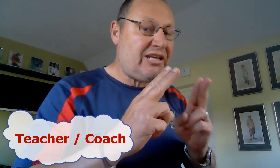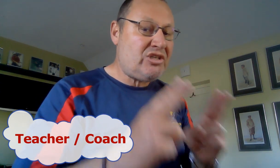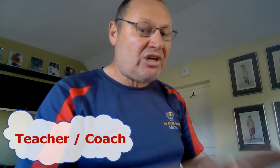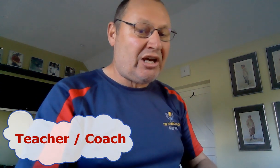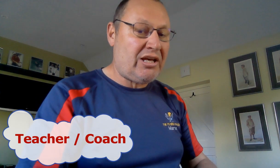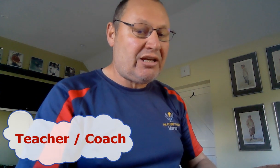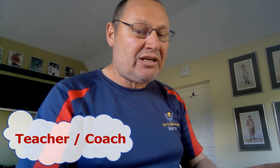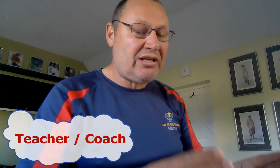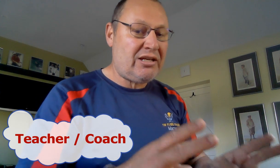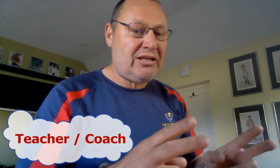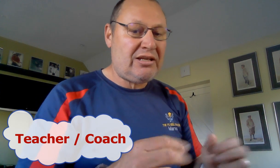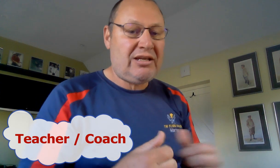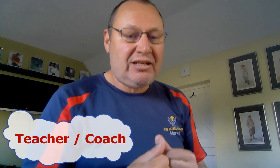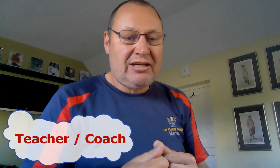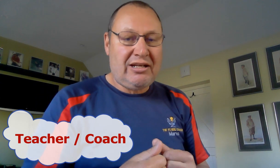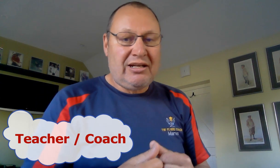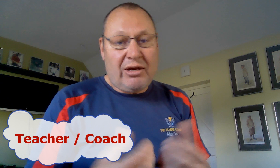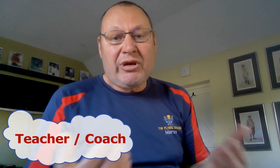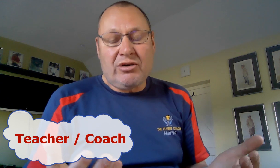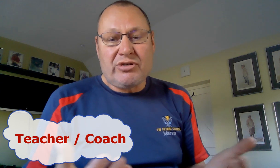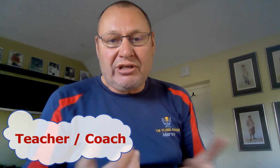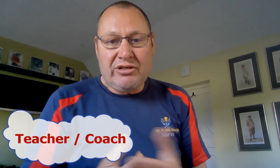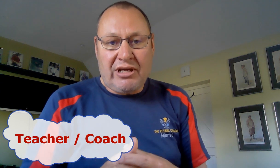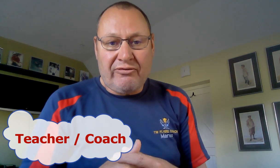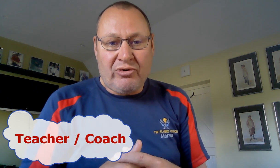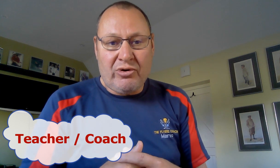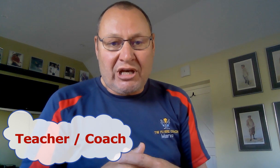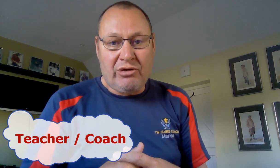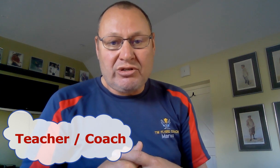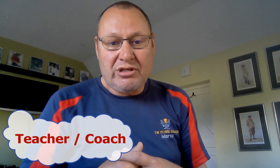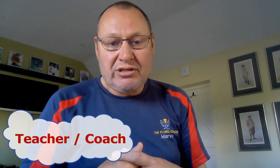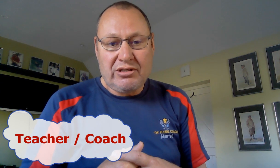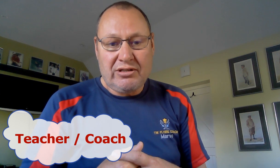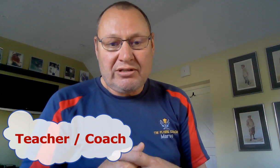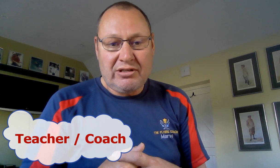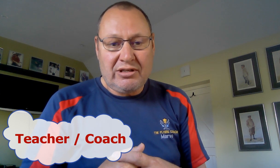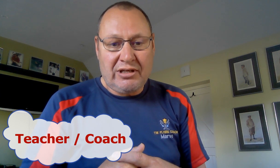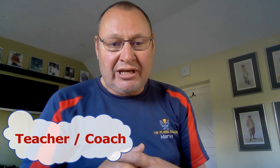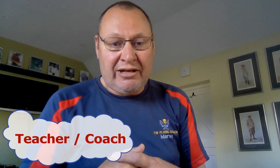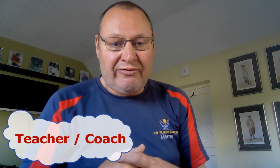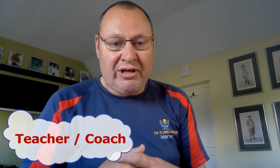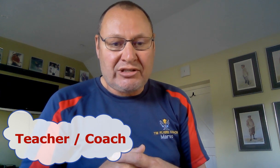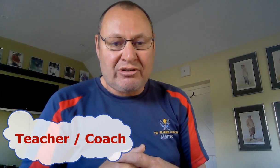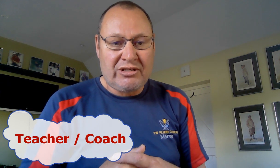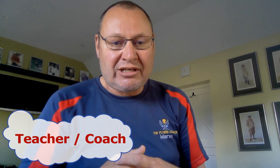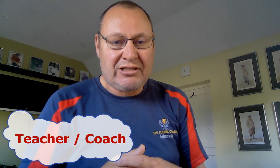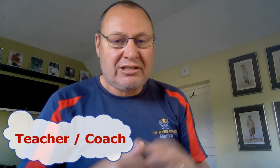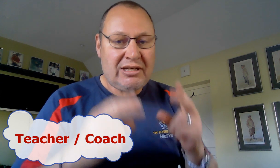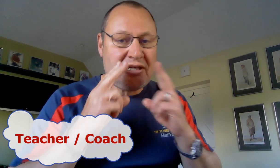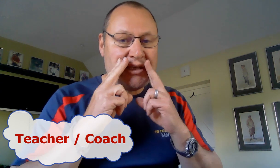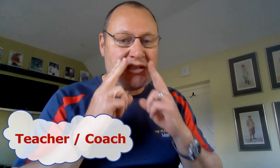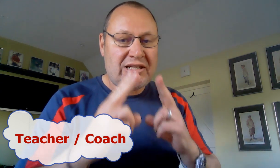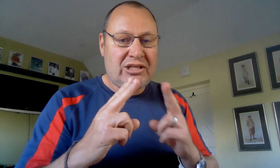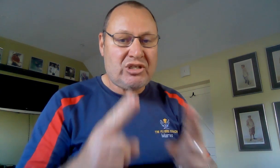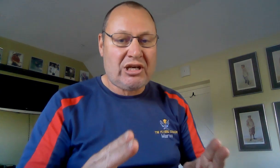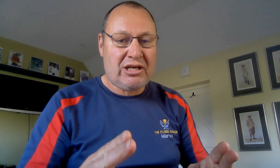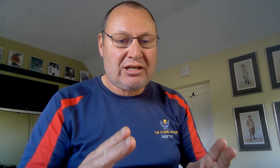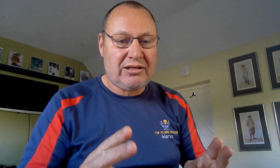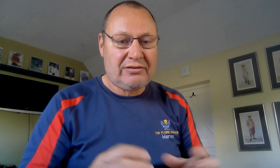Teacher. Now we can also use that for coach in a flyers context. Teacher.